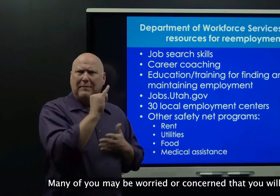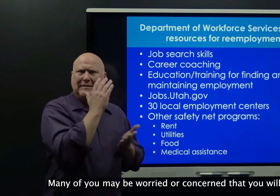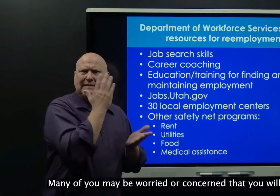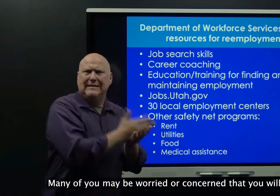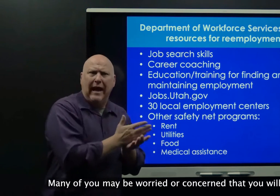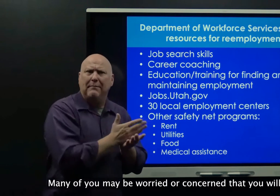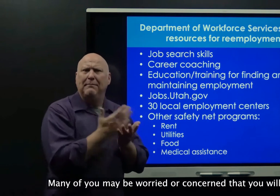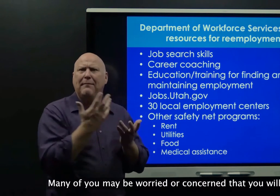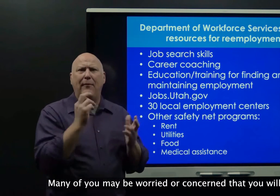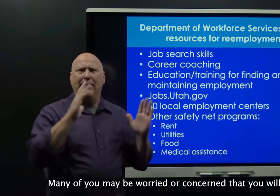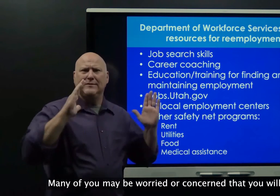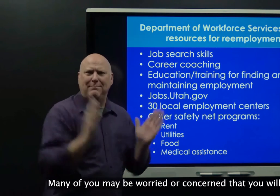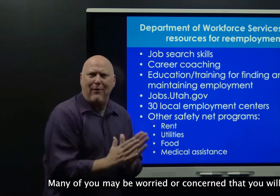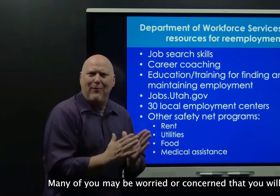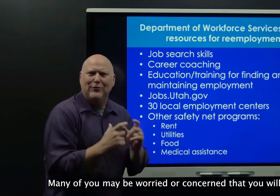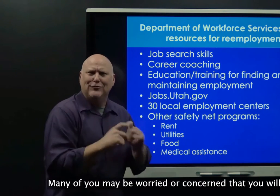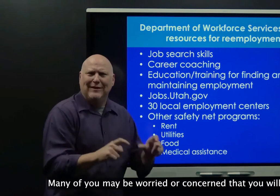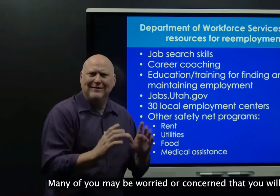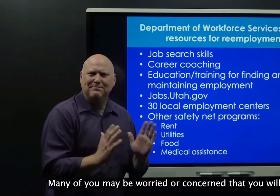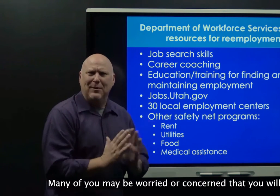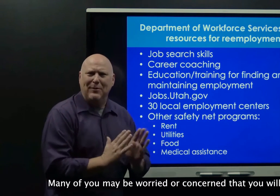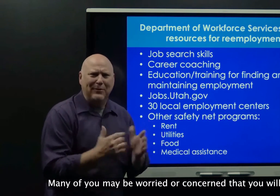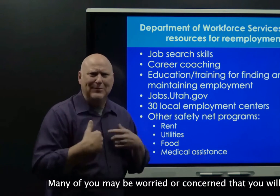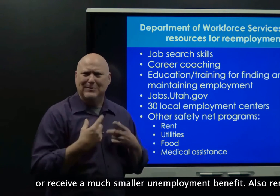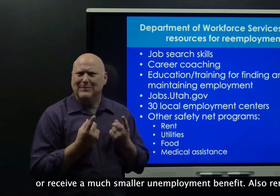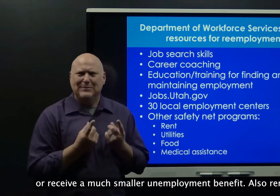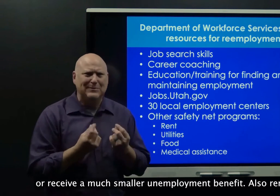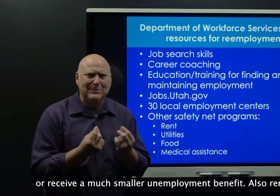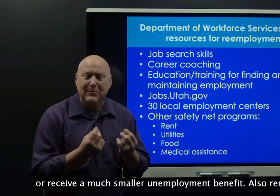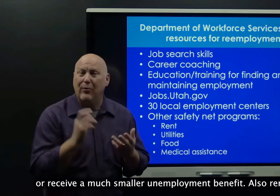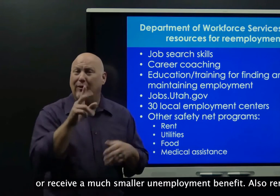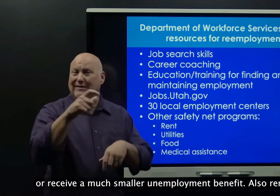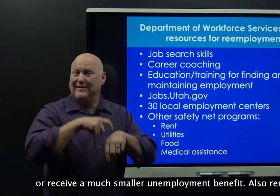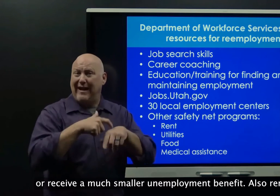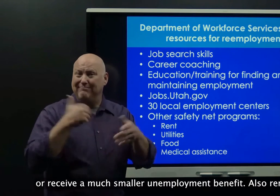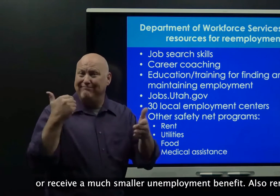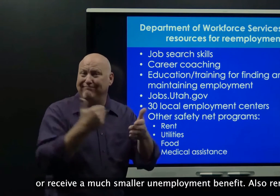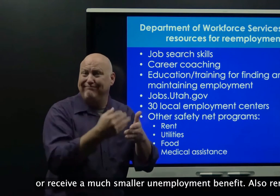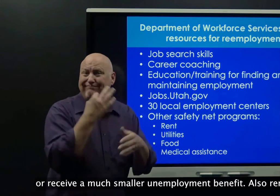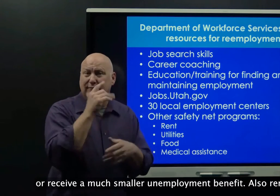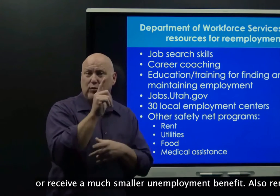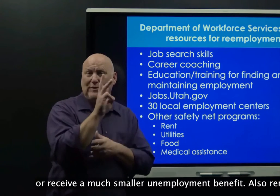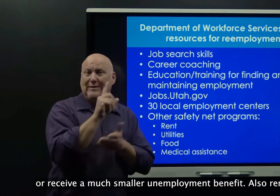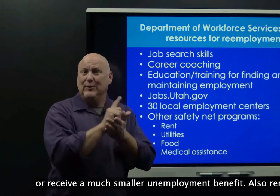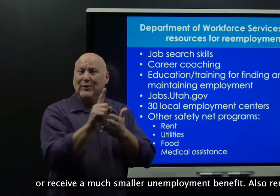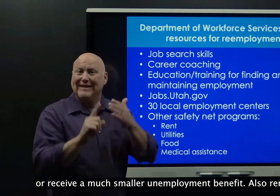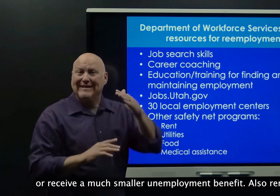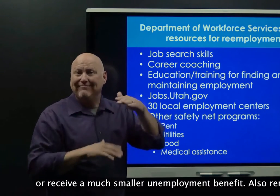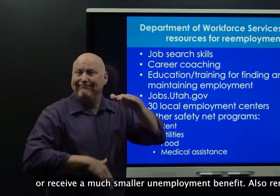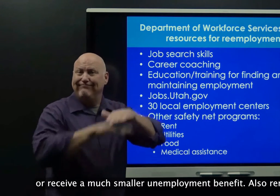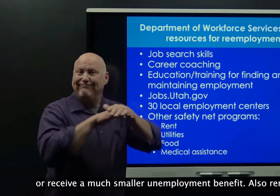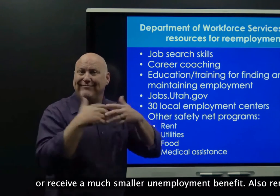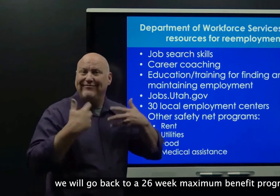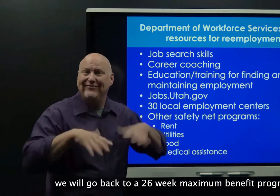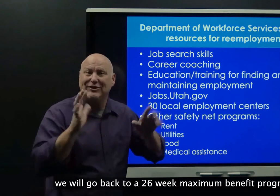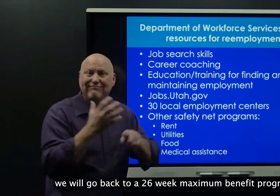Many of you may be worried or concerned that you will lose or receive a much smaller unemployment benefit. Also remember, we will go back